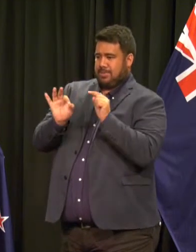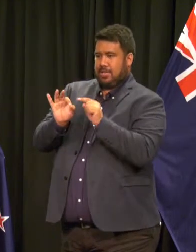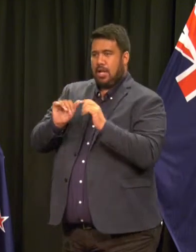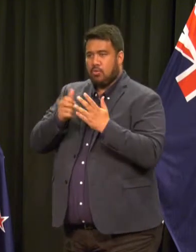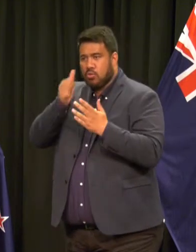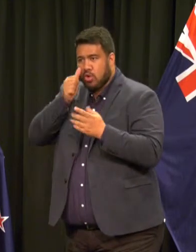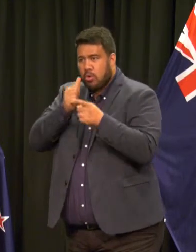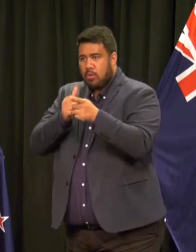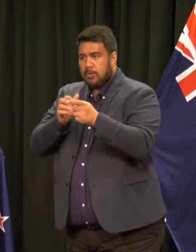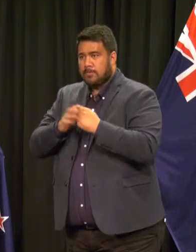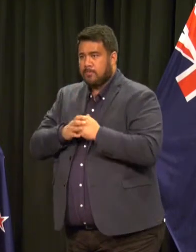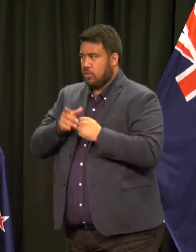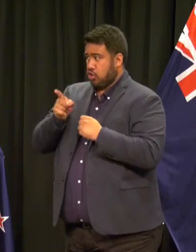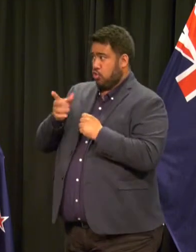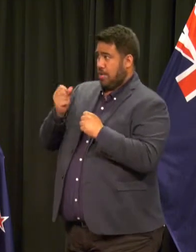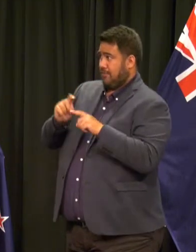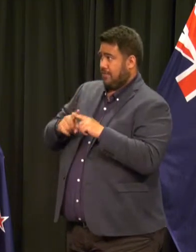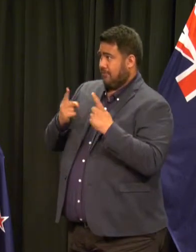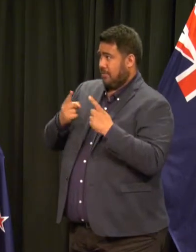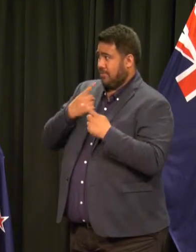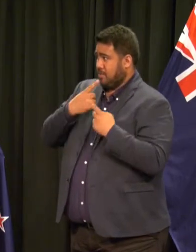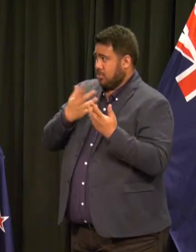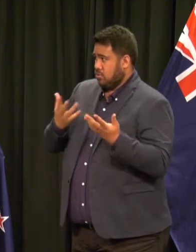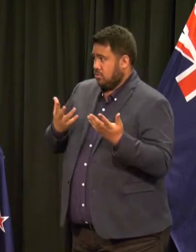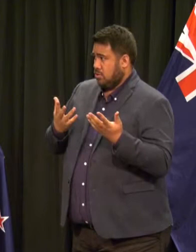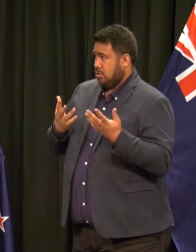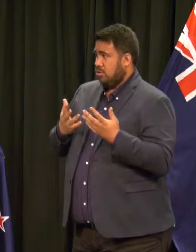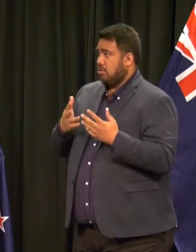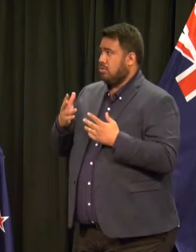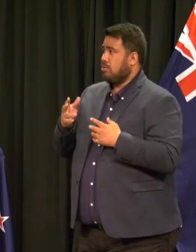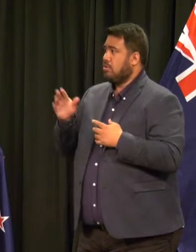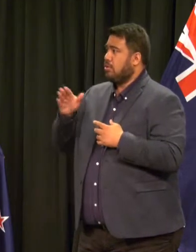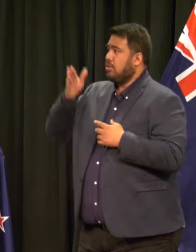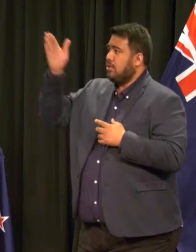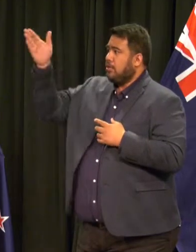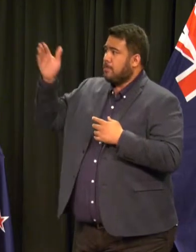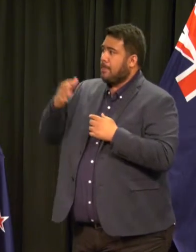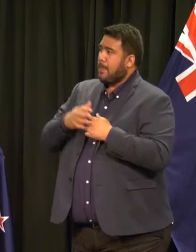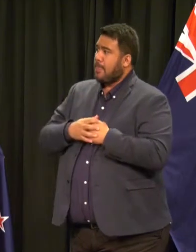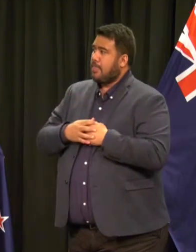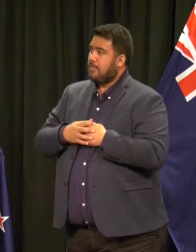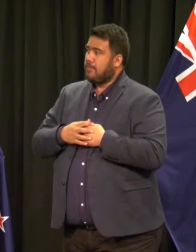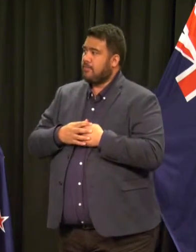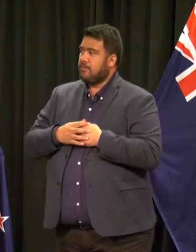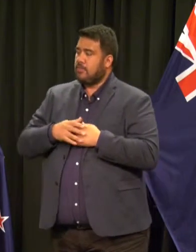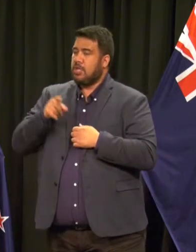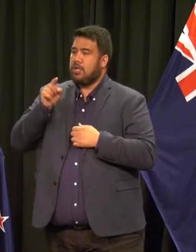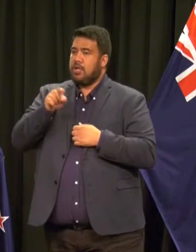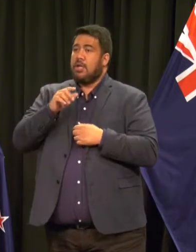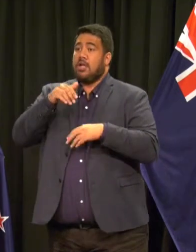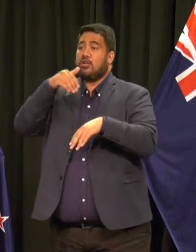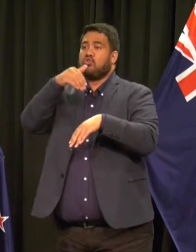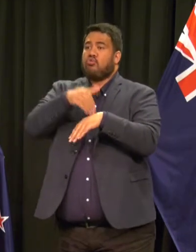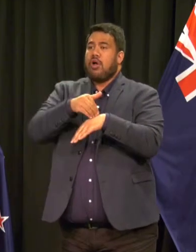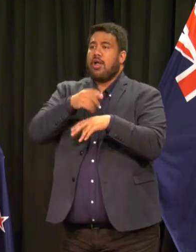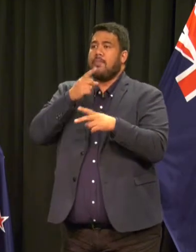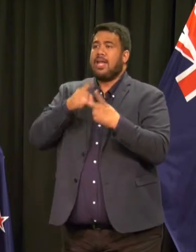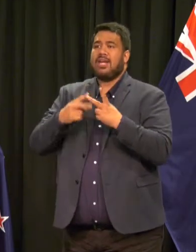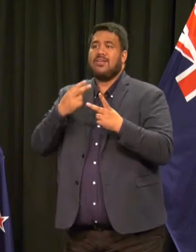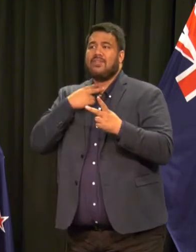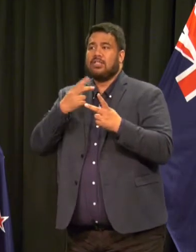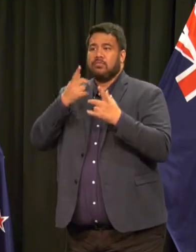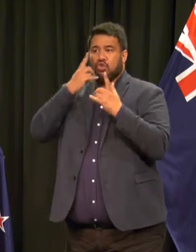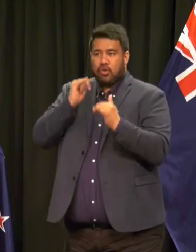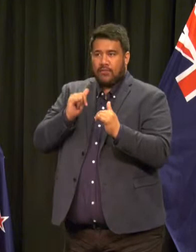Do you have a I'm still waiting for an different answer, fact? but maybe somebody else has got one. Sorry, Mr. Peters, it's the new crime and victim survey put out by